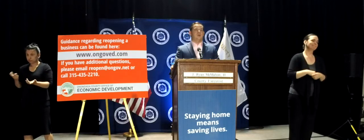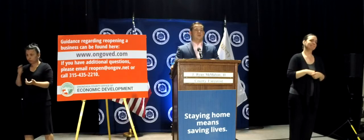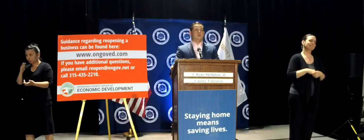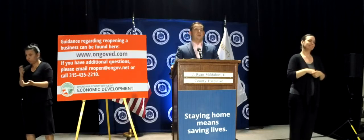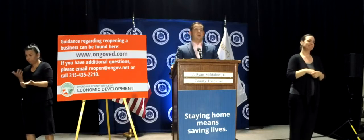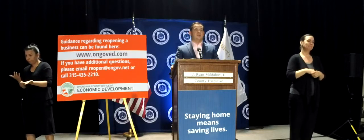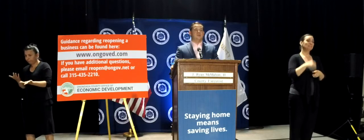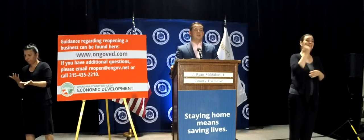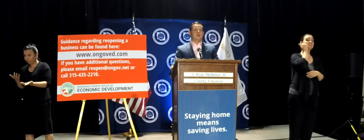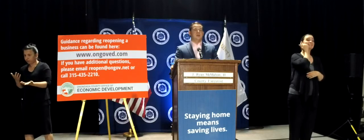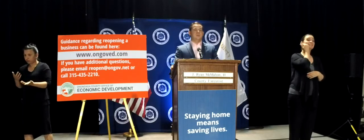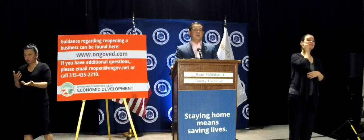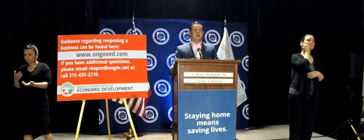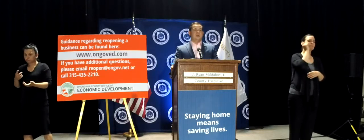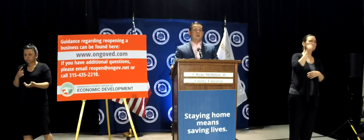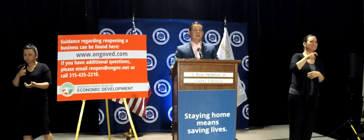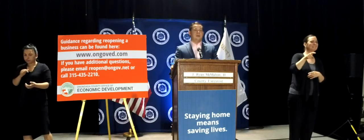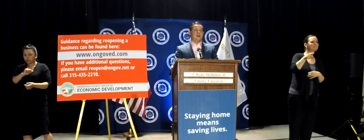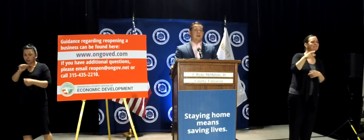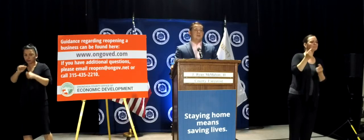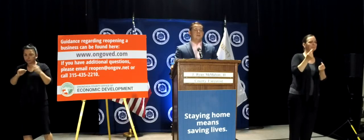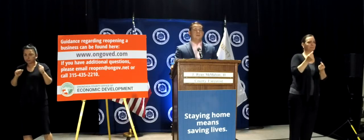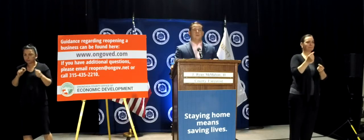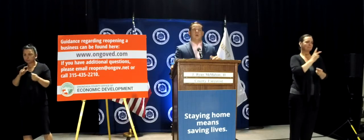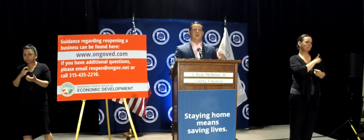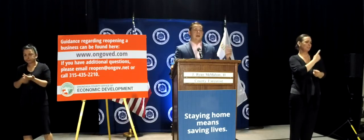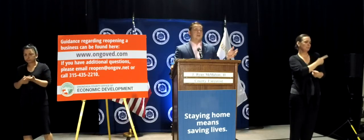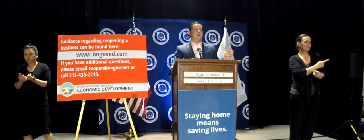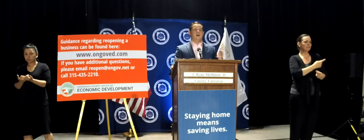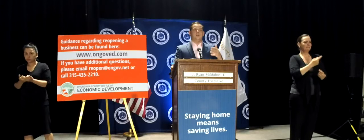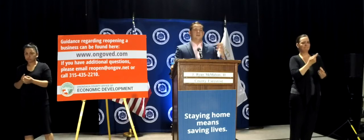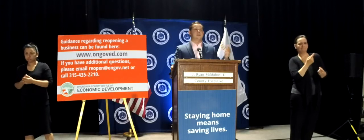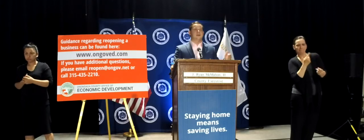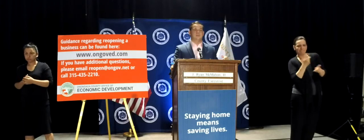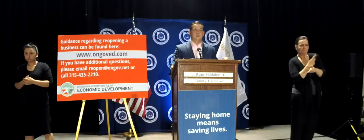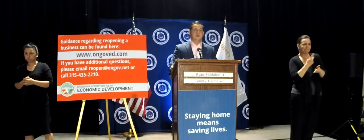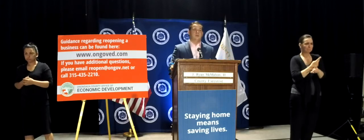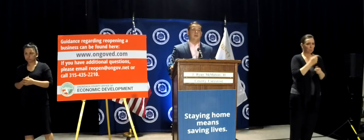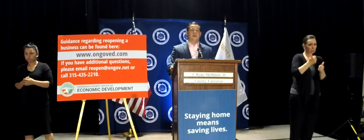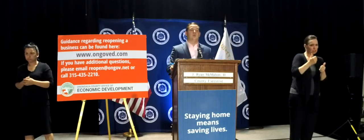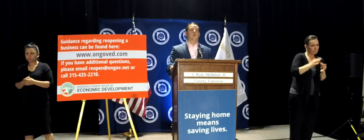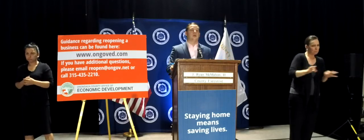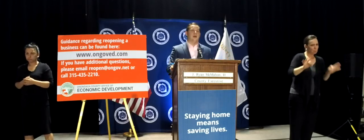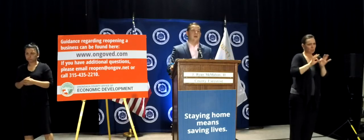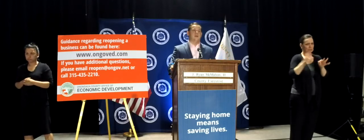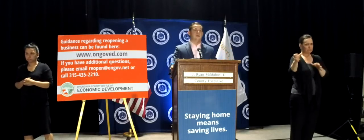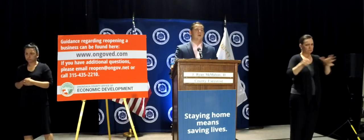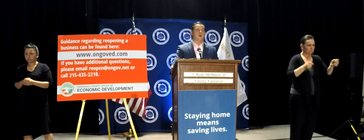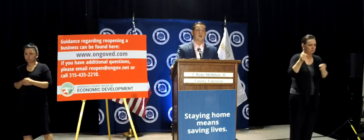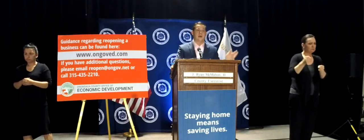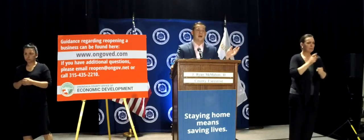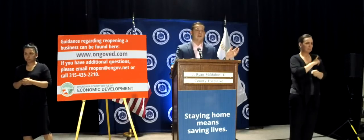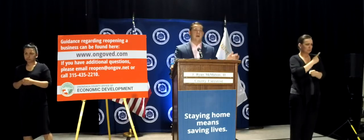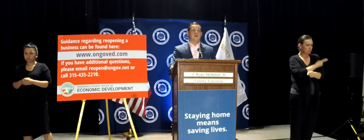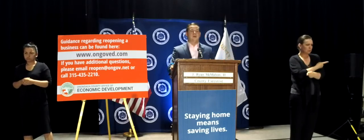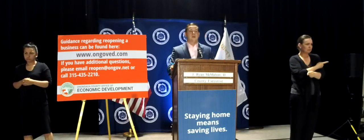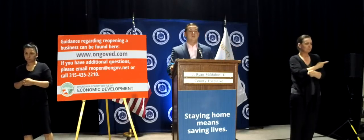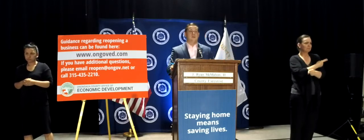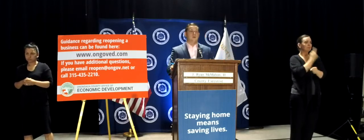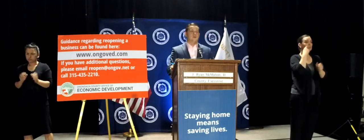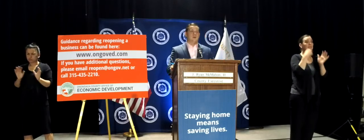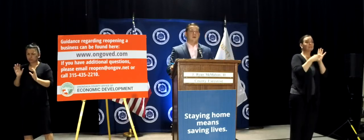judgment calls with their patients and whether or not they can come in and see them rather than a root canal. You don't know what you have